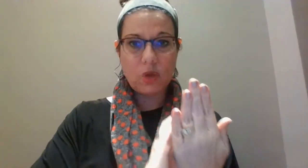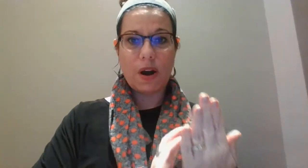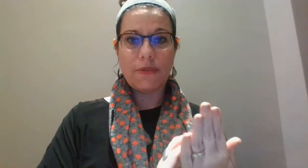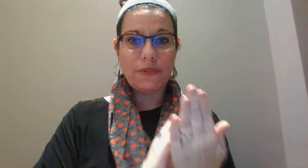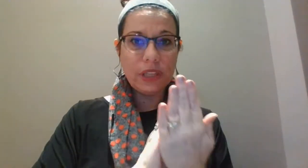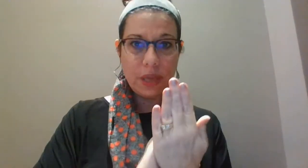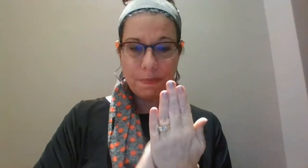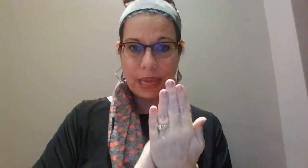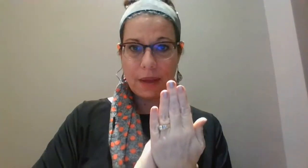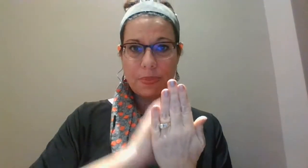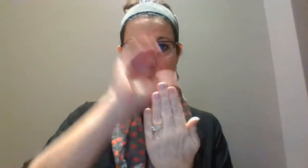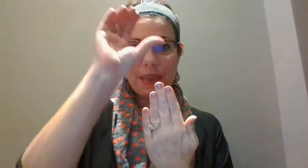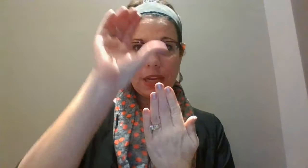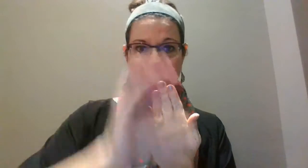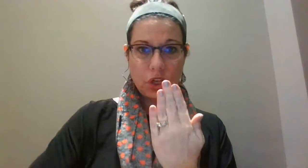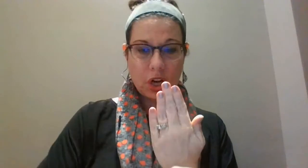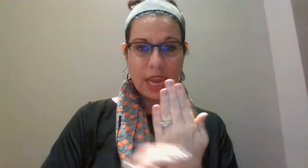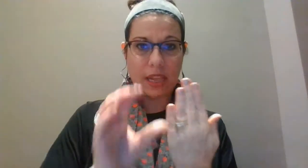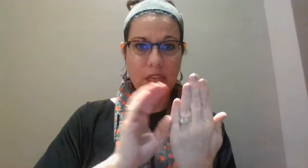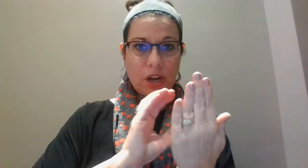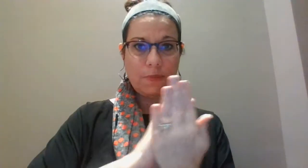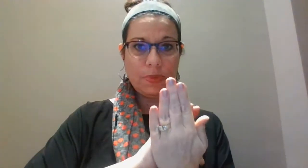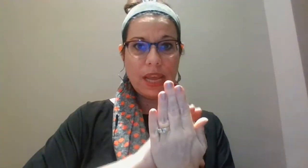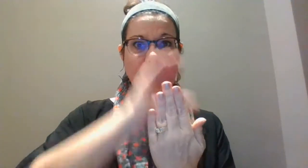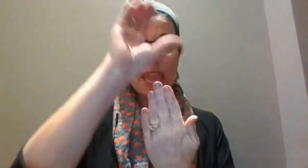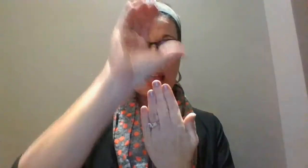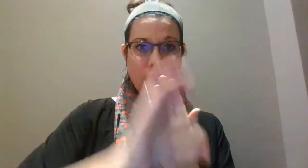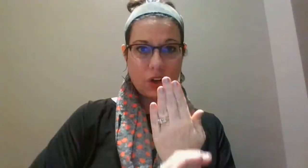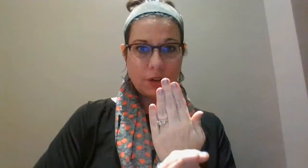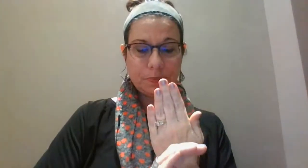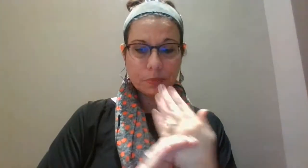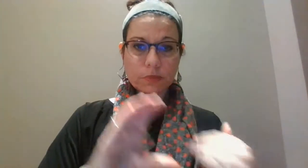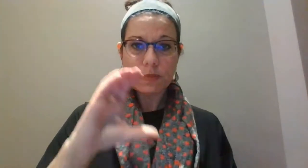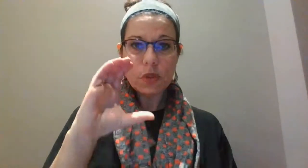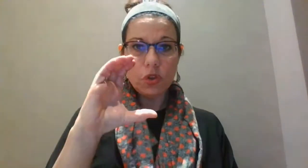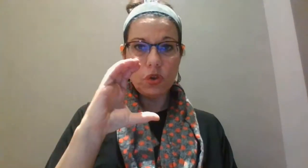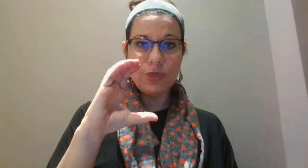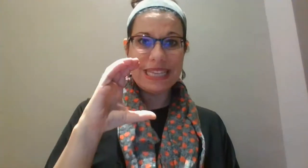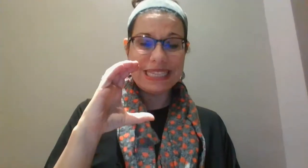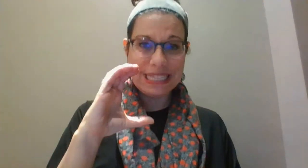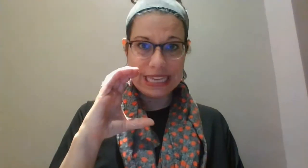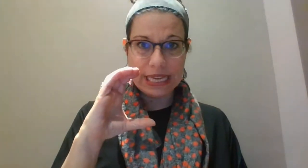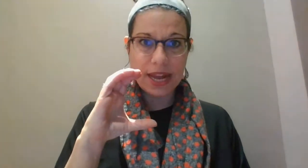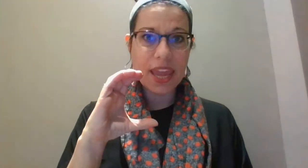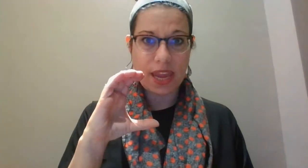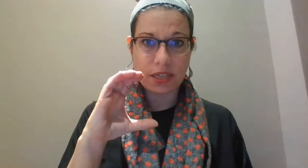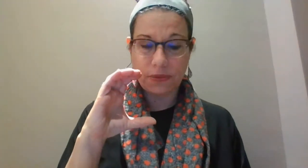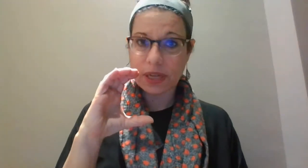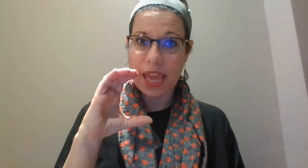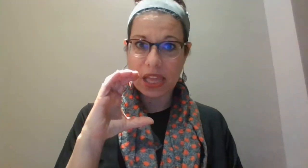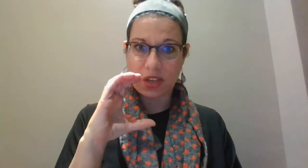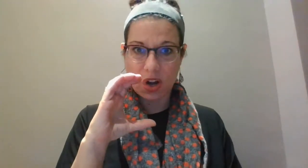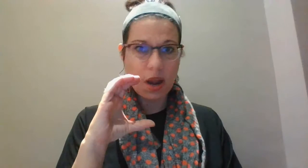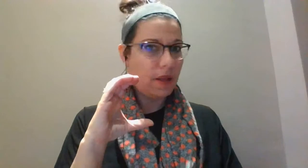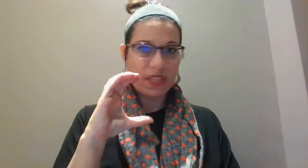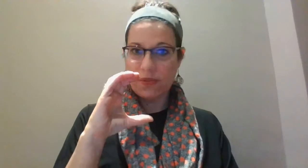are flipping the page in your calendar. Calendar. You use the C hand for calendar. It's a